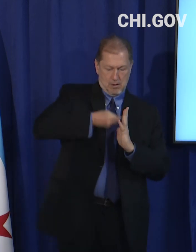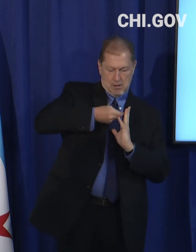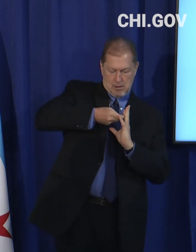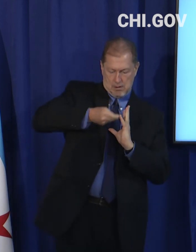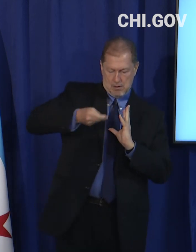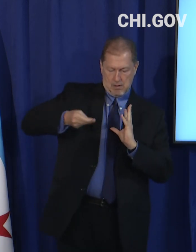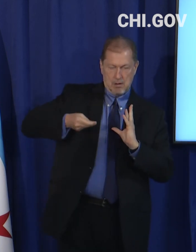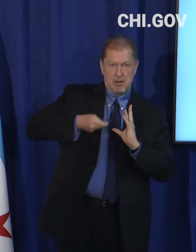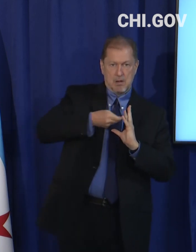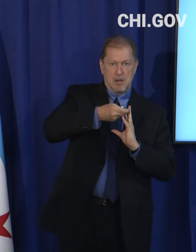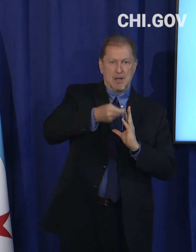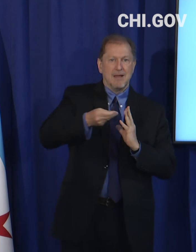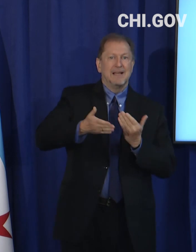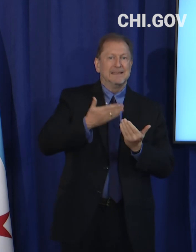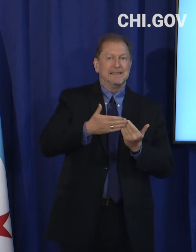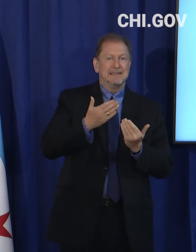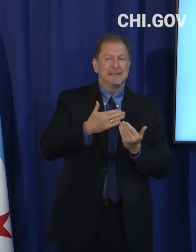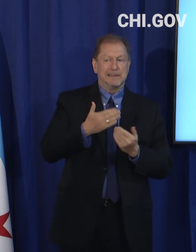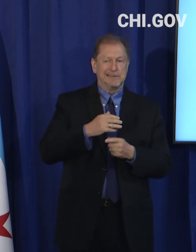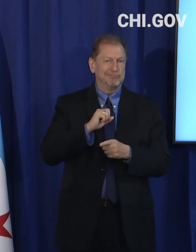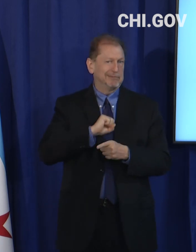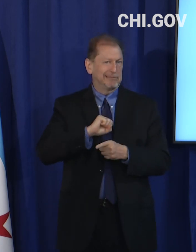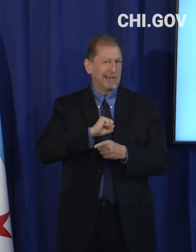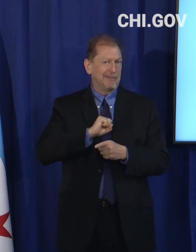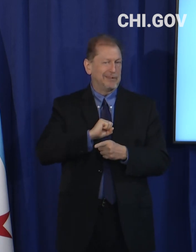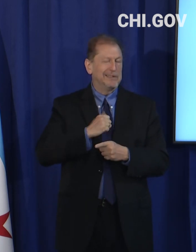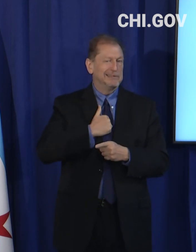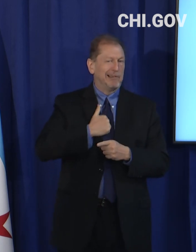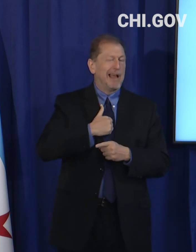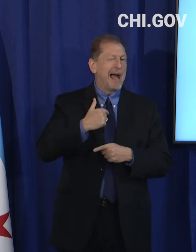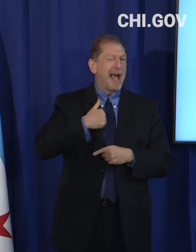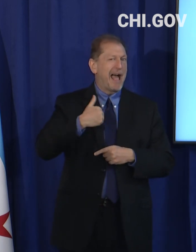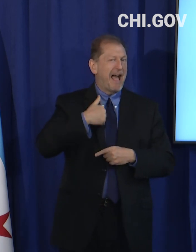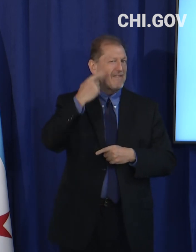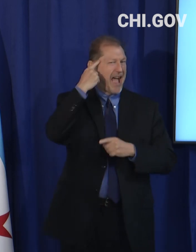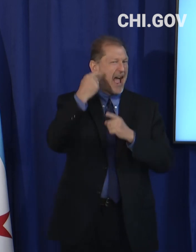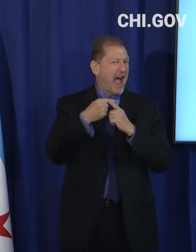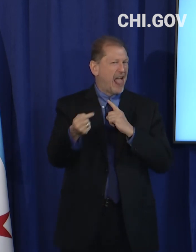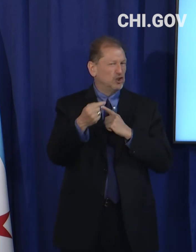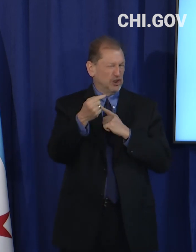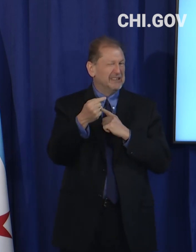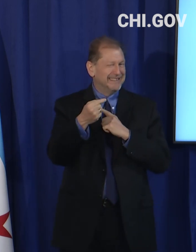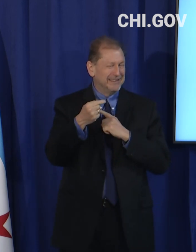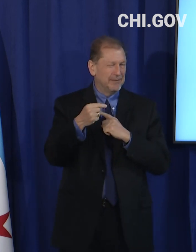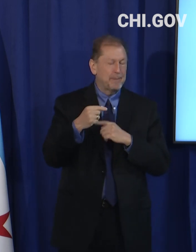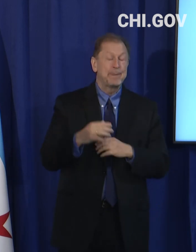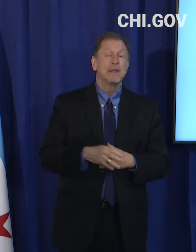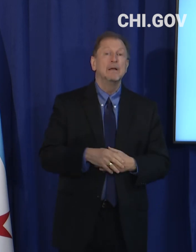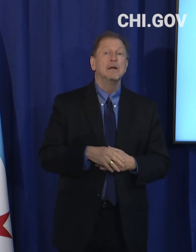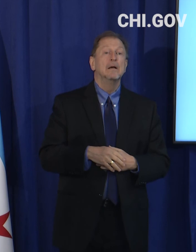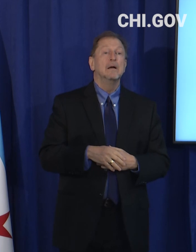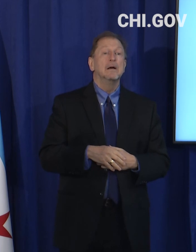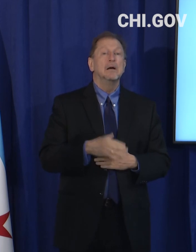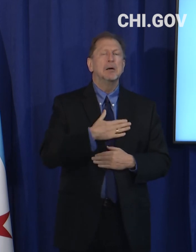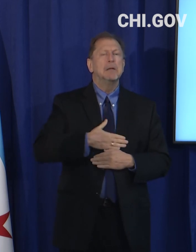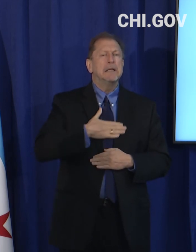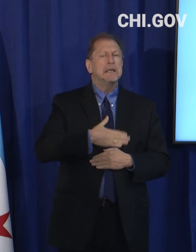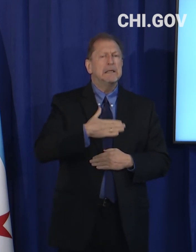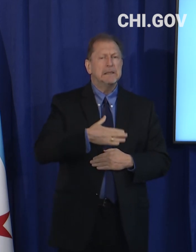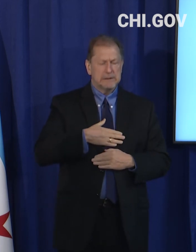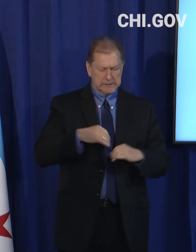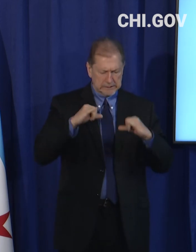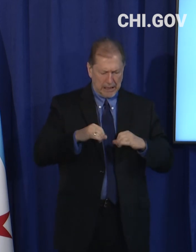please, pardon my allergies this morning, so please only celebrate Thanksgiving with those in your